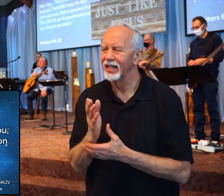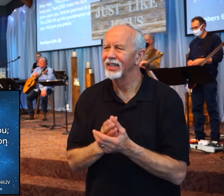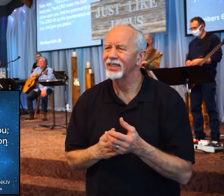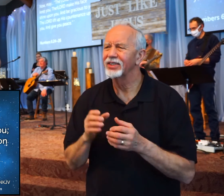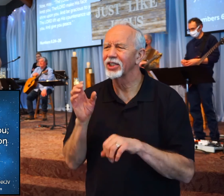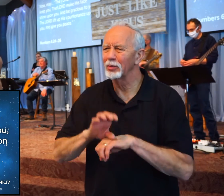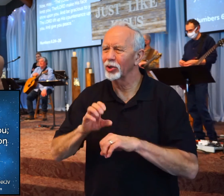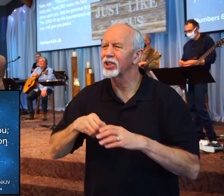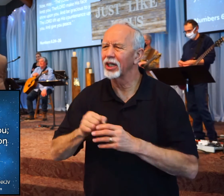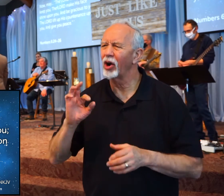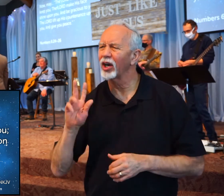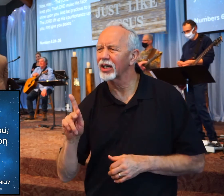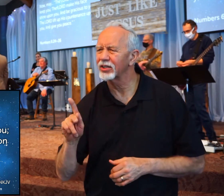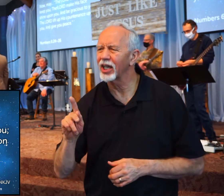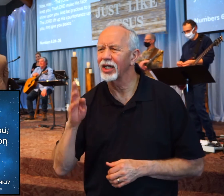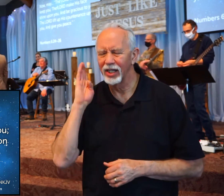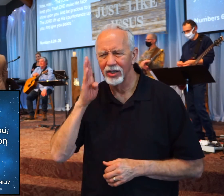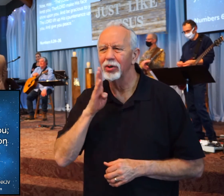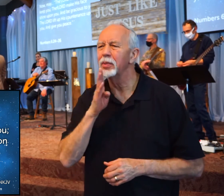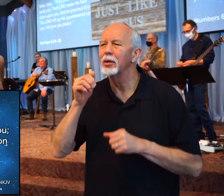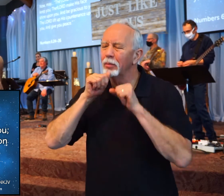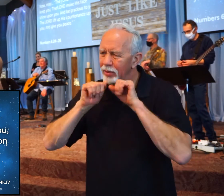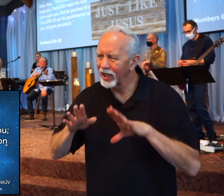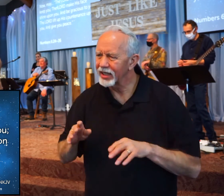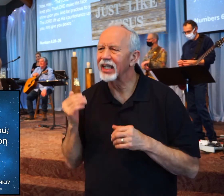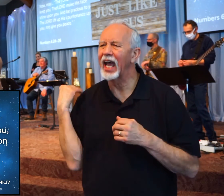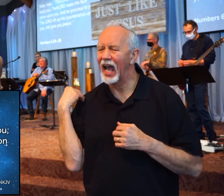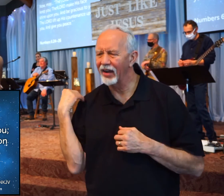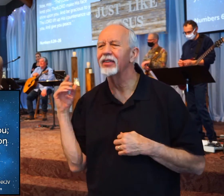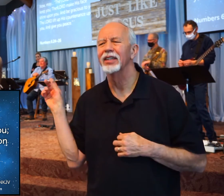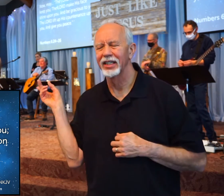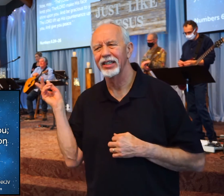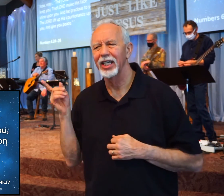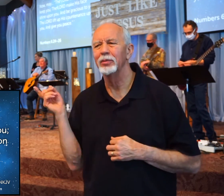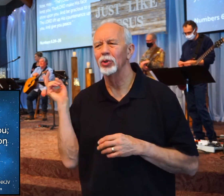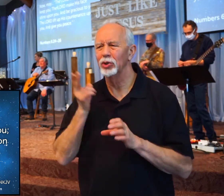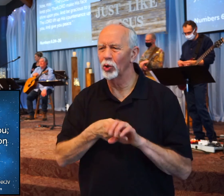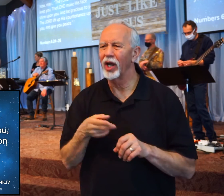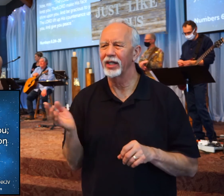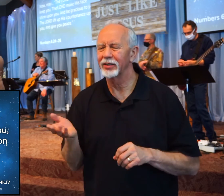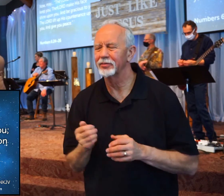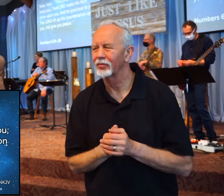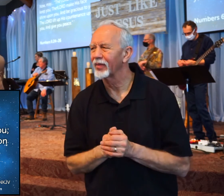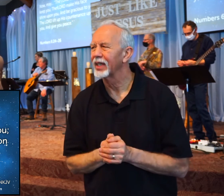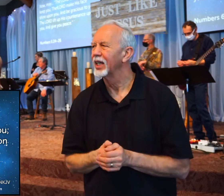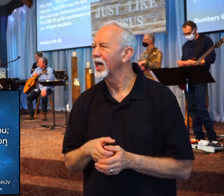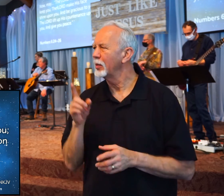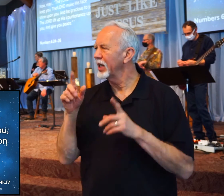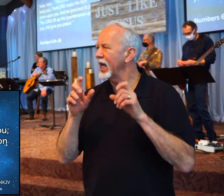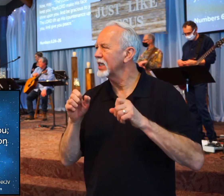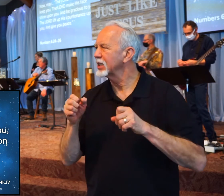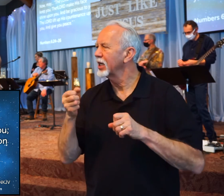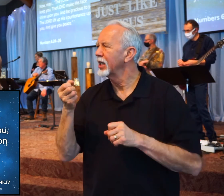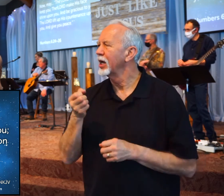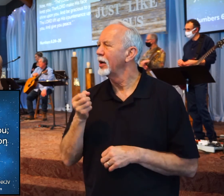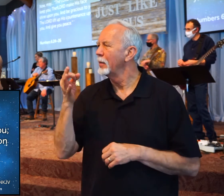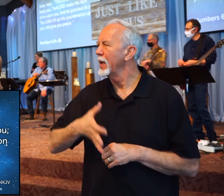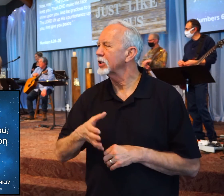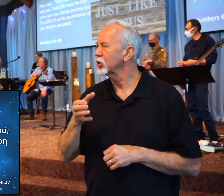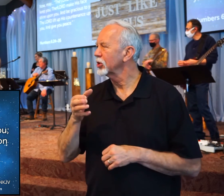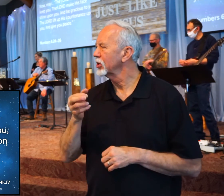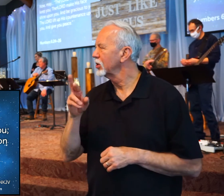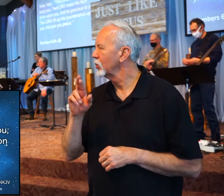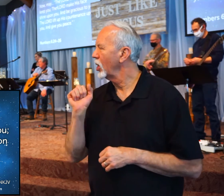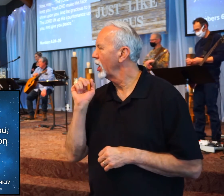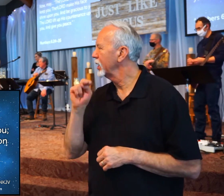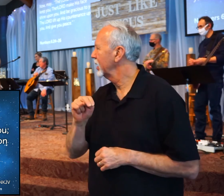there in Arkansas is going to be blessed to have you join. I'm going to invite Ron and Pastor Justin to come up here with us. Ron went